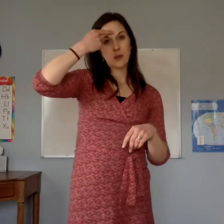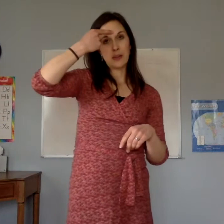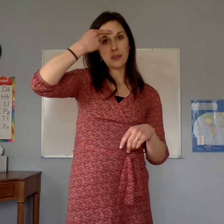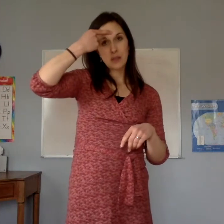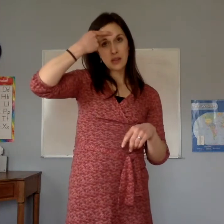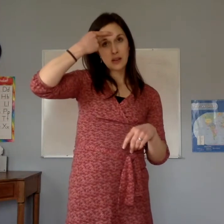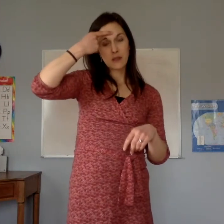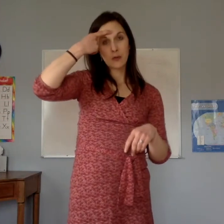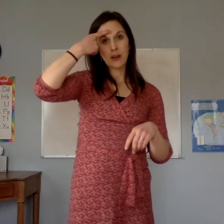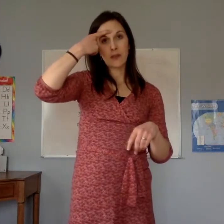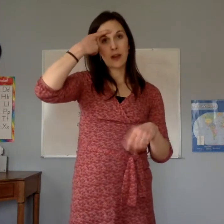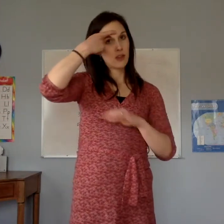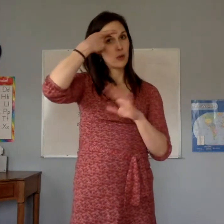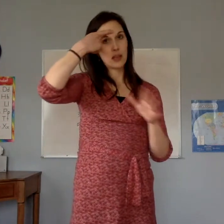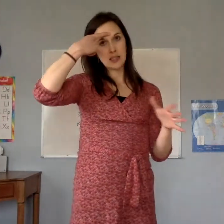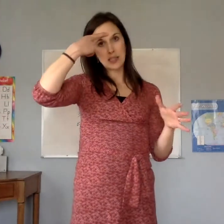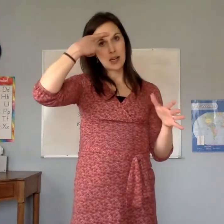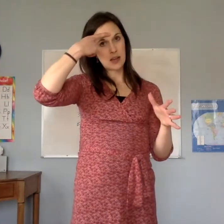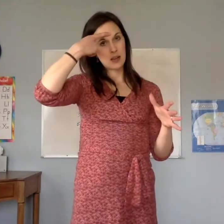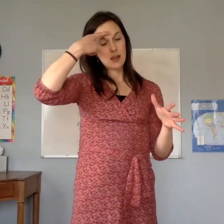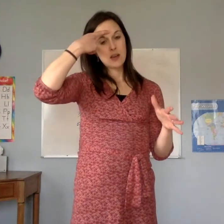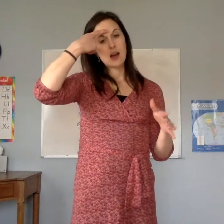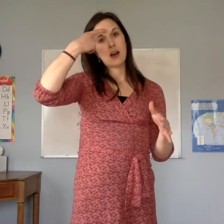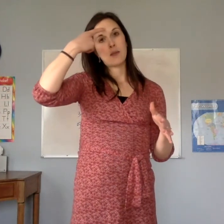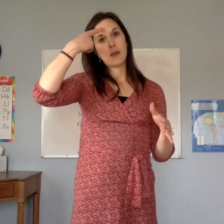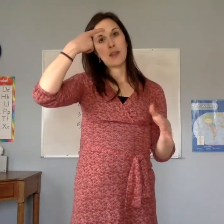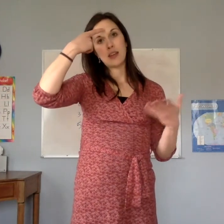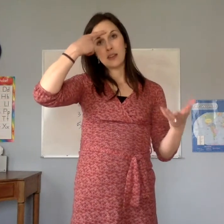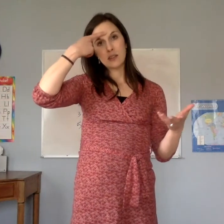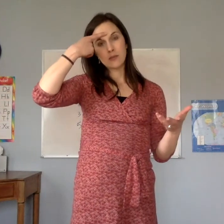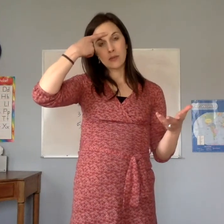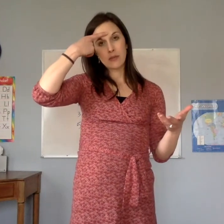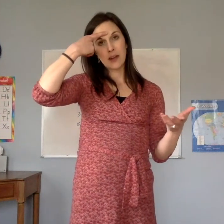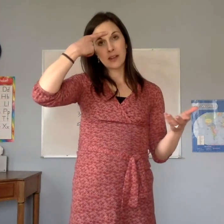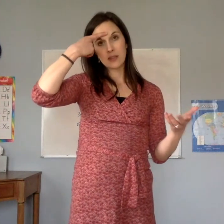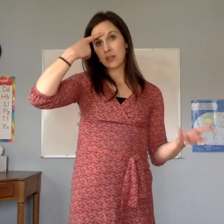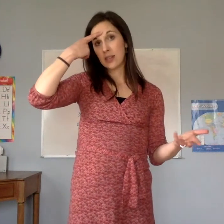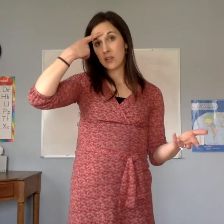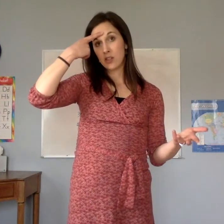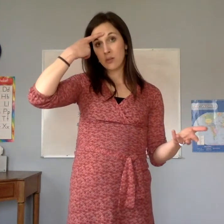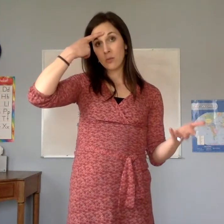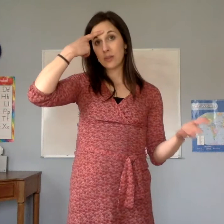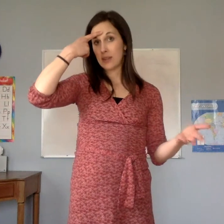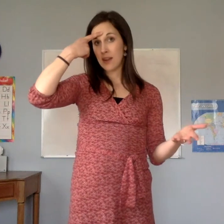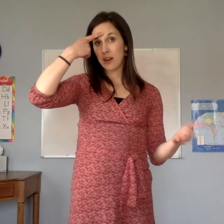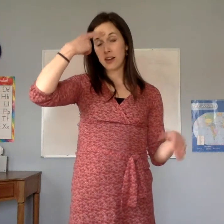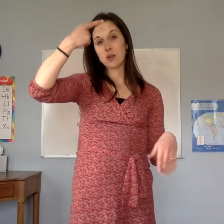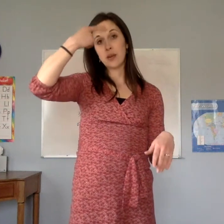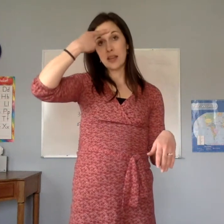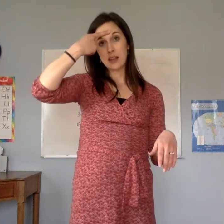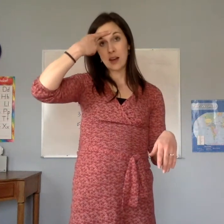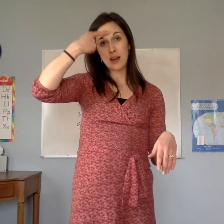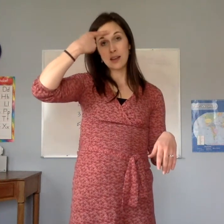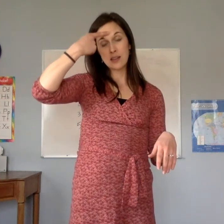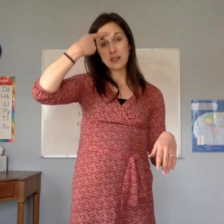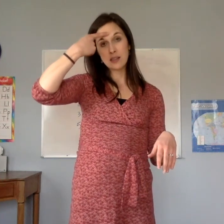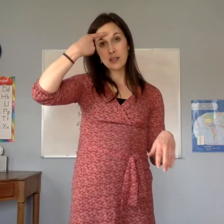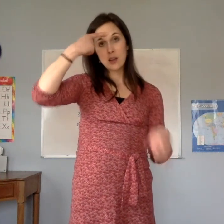bindi bead on our forehead for anything with India. And the Indus River Valley civilization was in that area. So Indus,